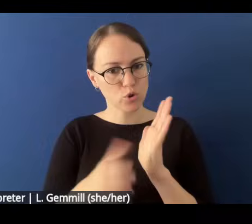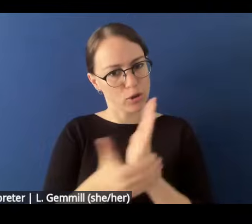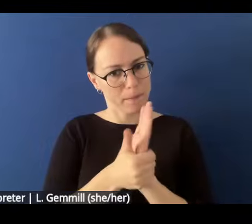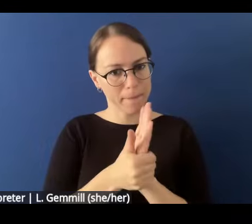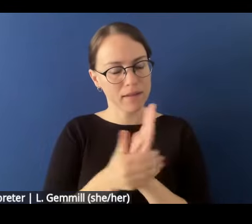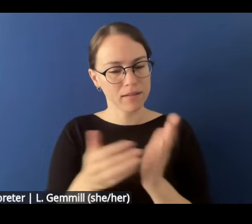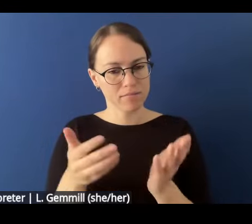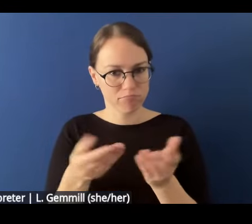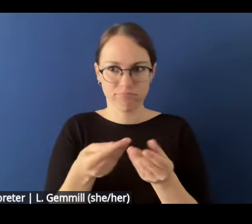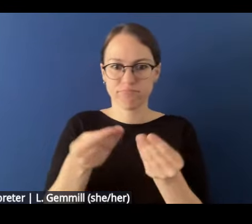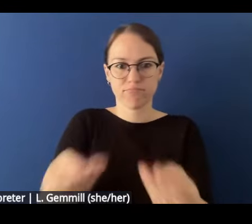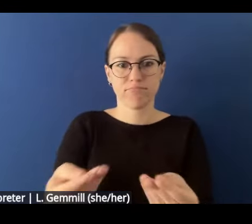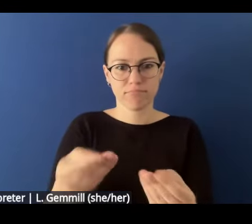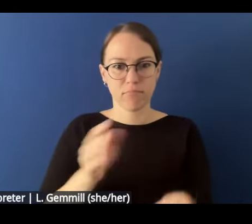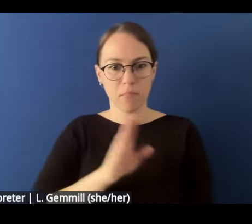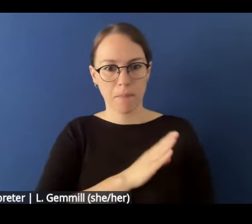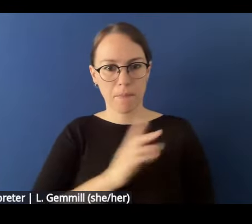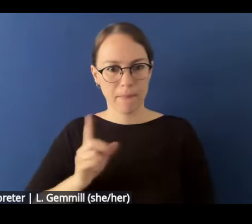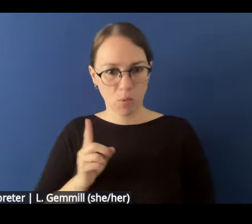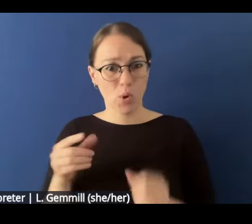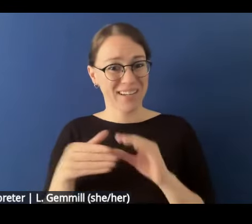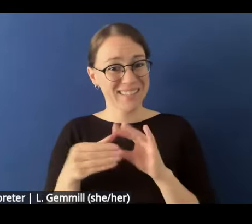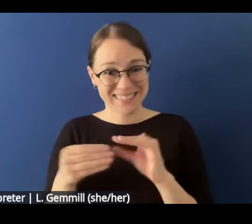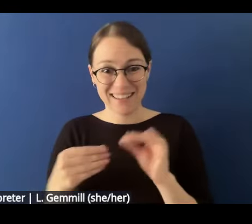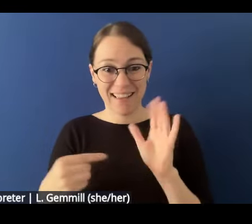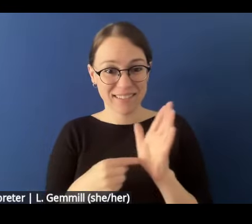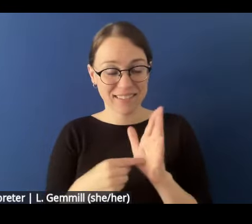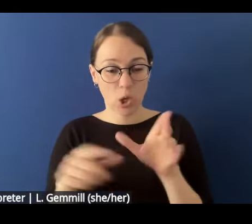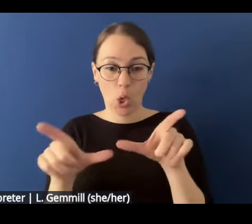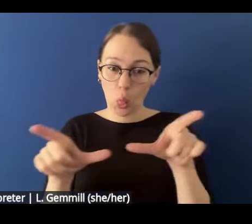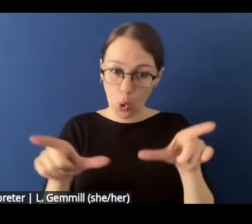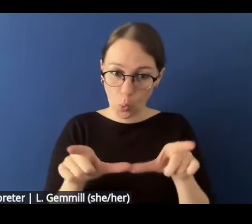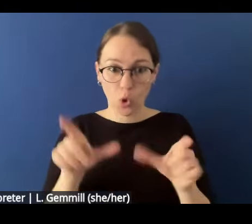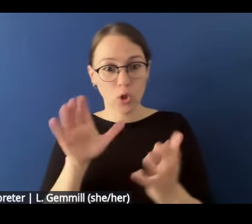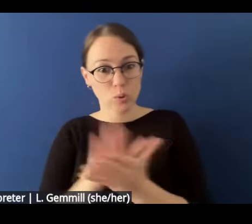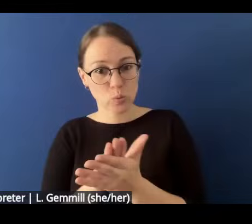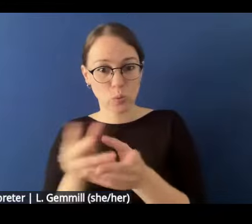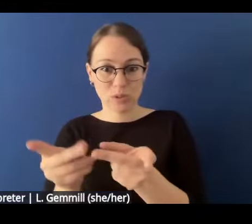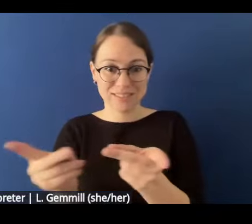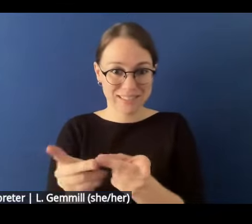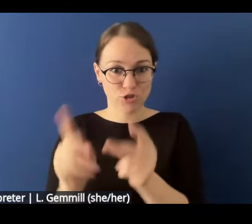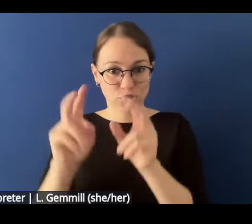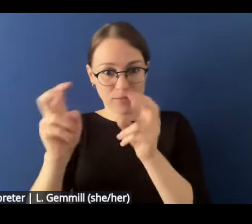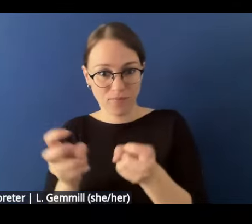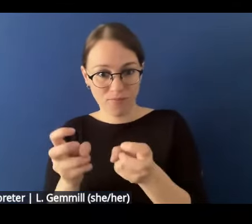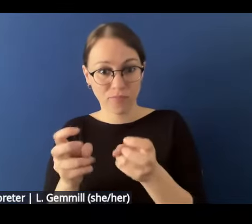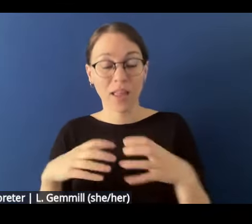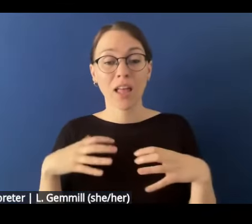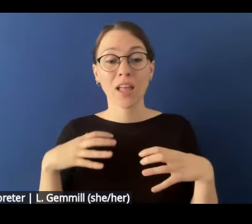Local school district. And again, any summary is not relevant